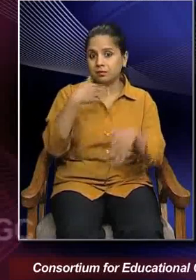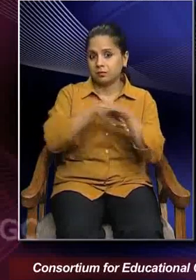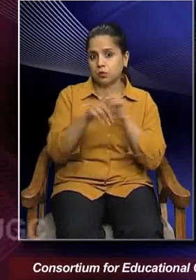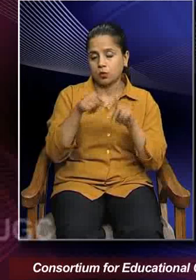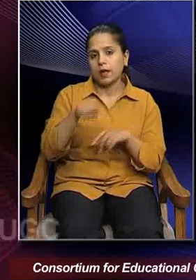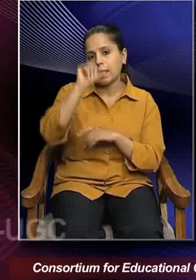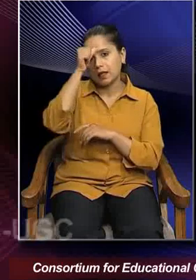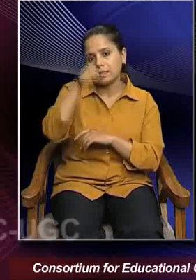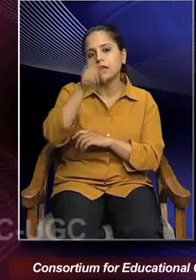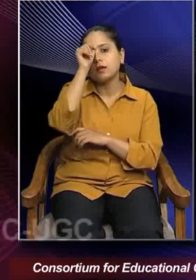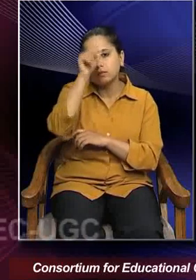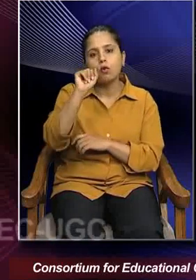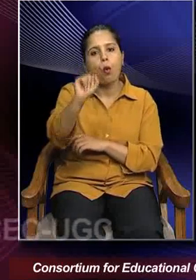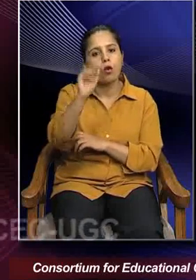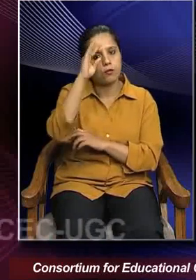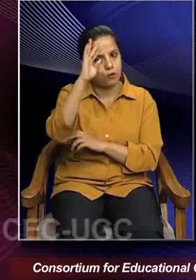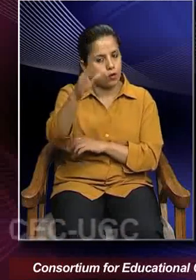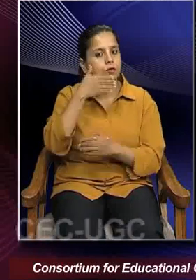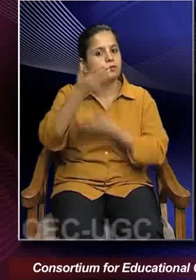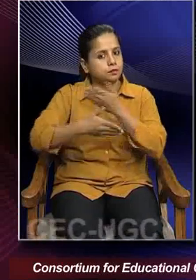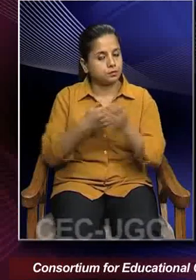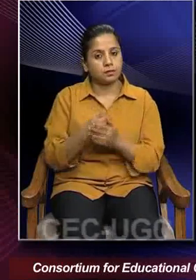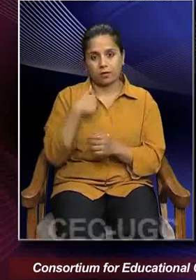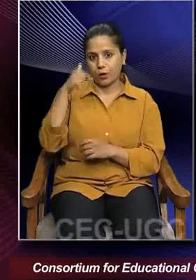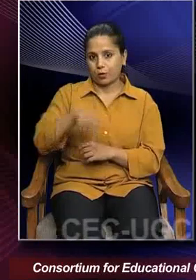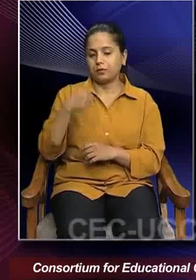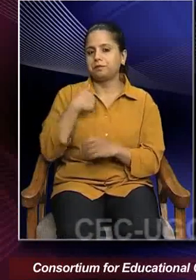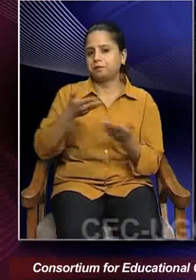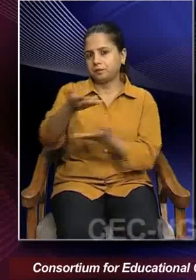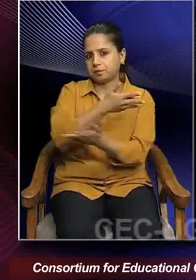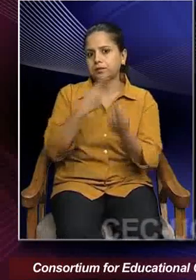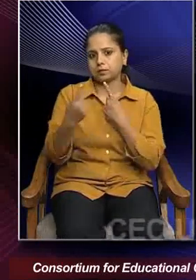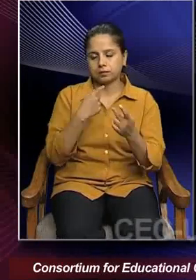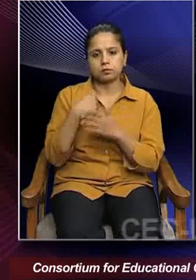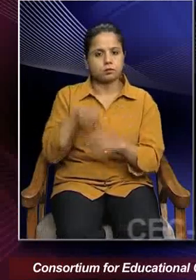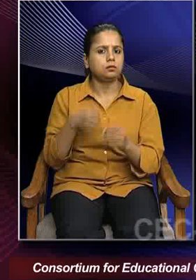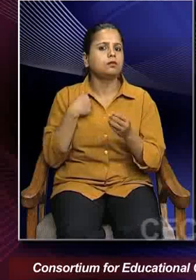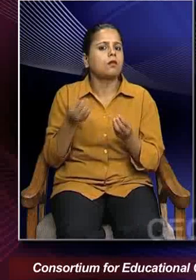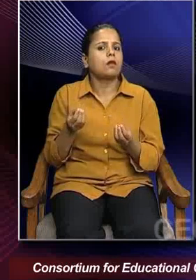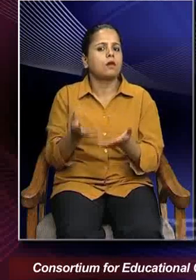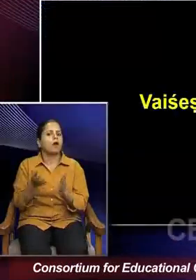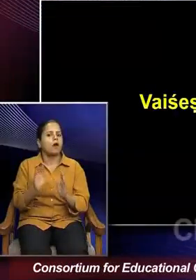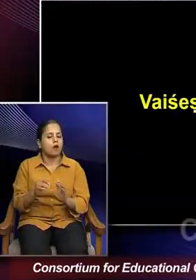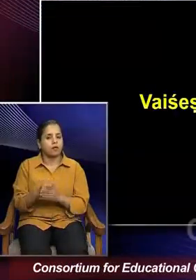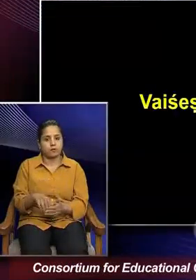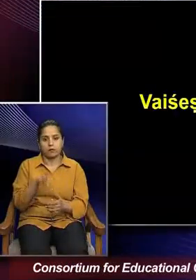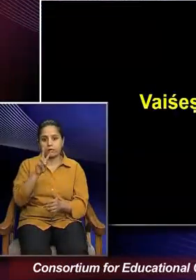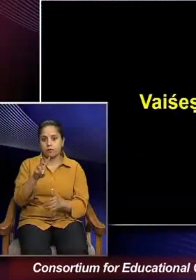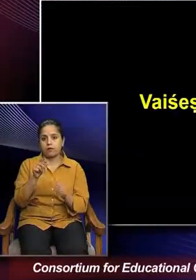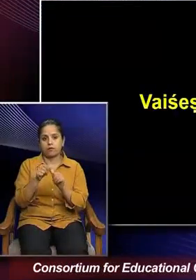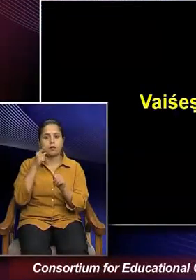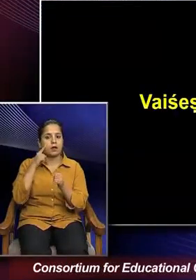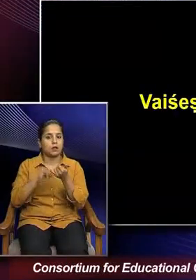Indian philosophy. In today's lecture, we will be starting with Vaiśeṣika